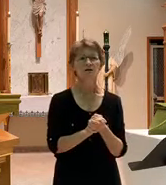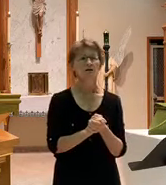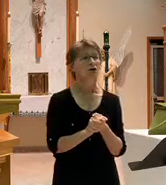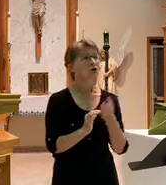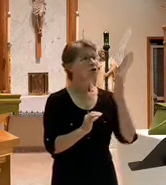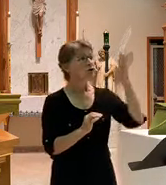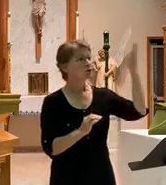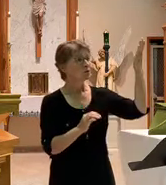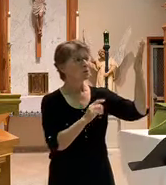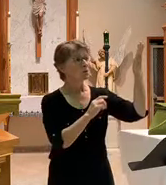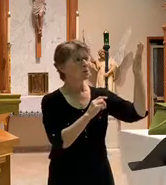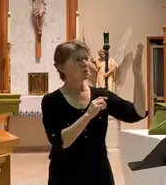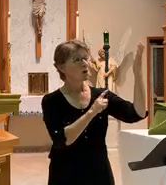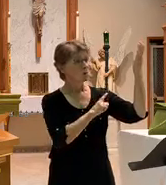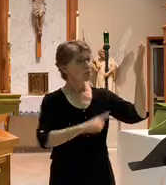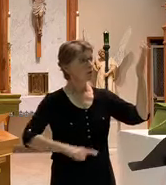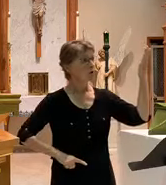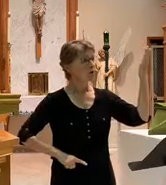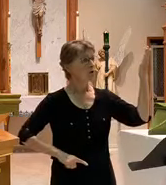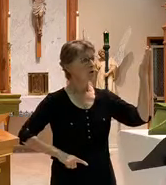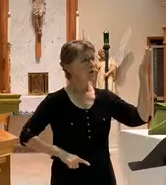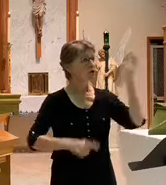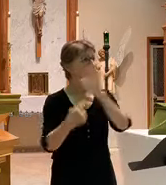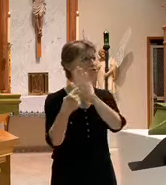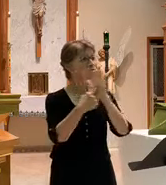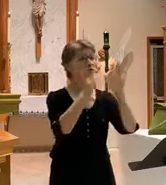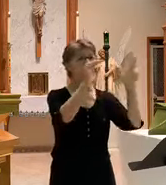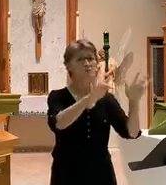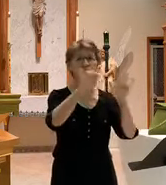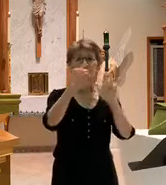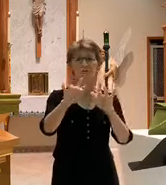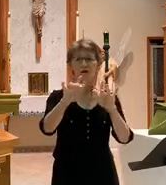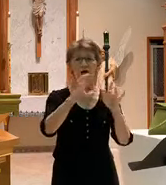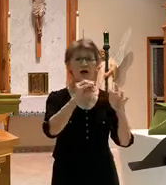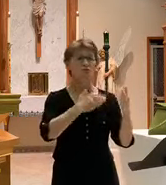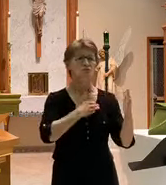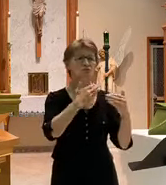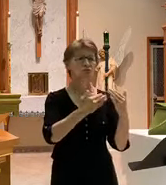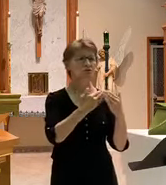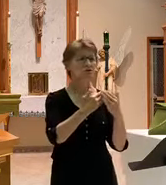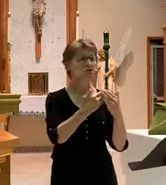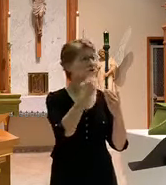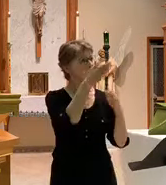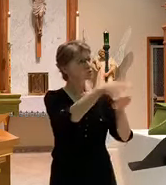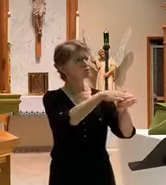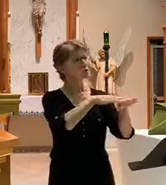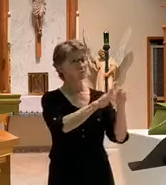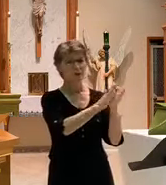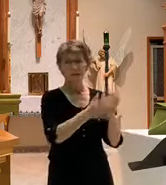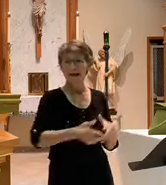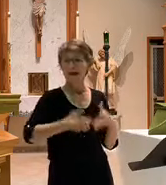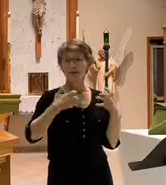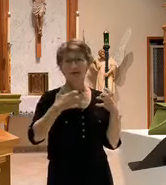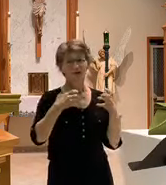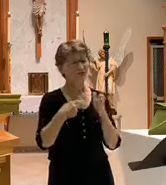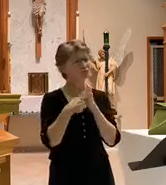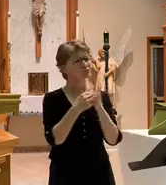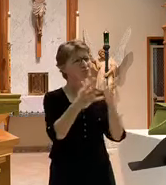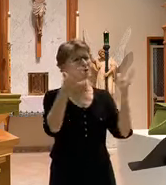You, O Lord, are a God merciful and gracious, slow to anger, abounding in kindness